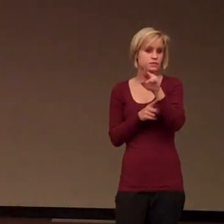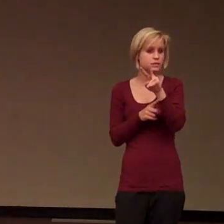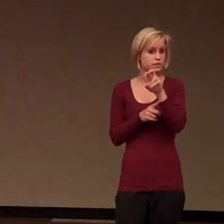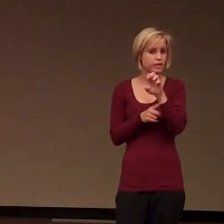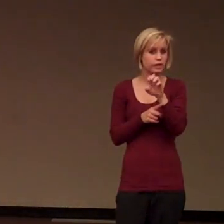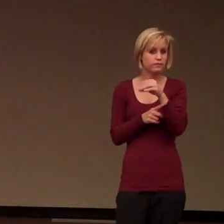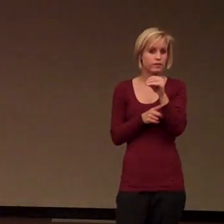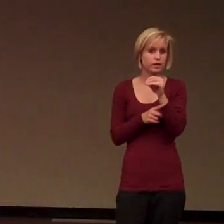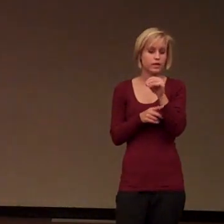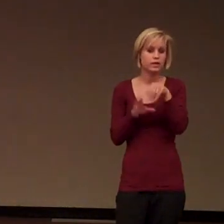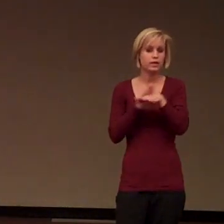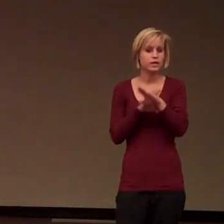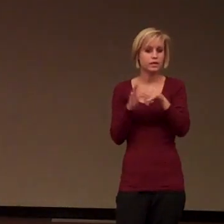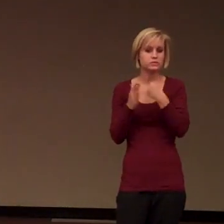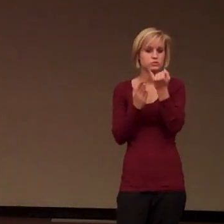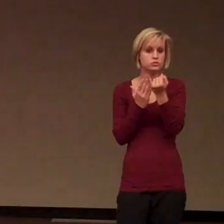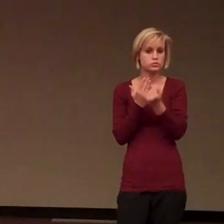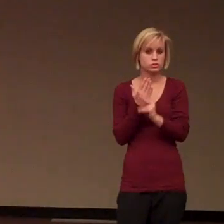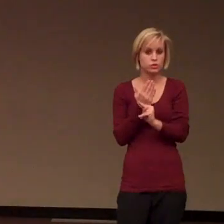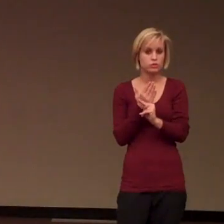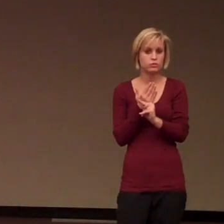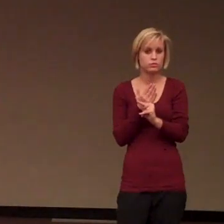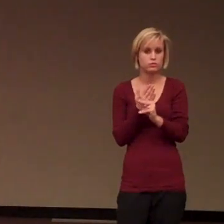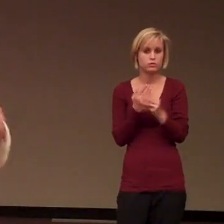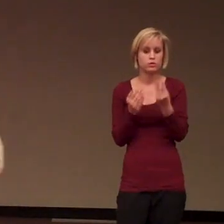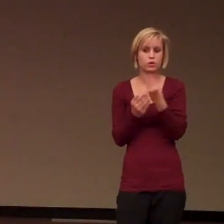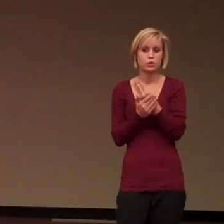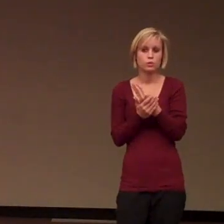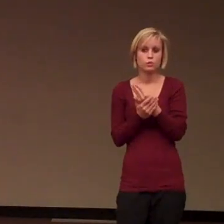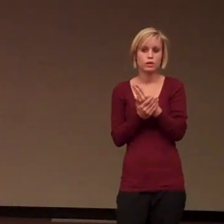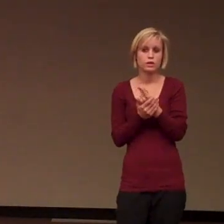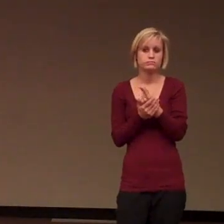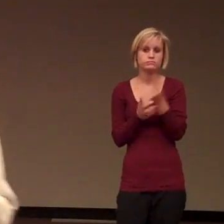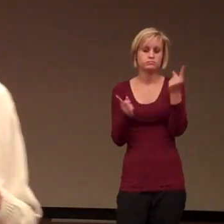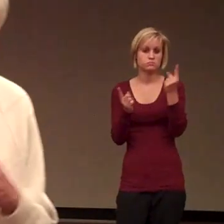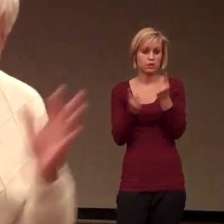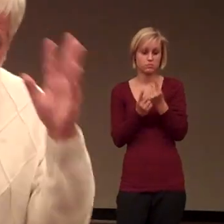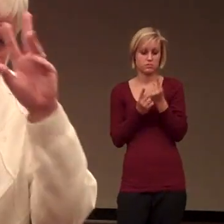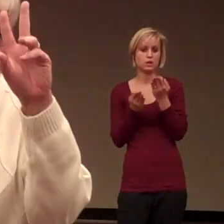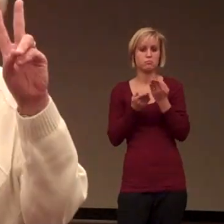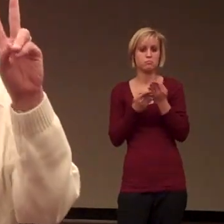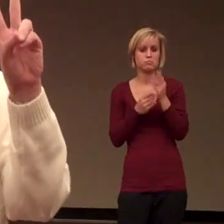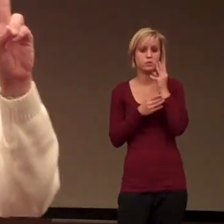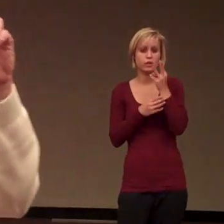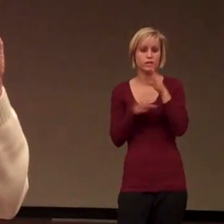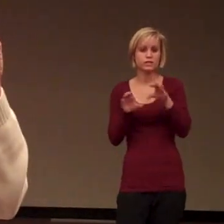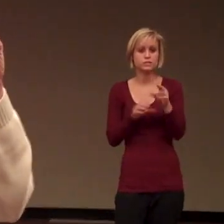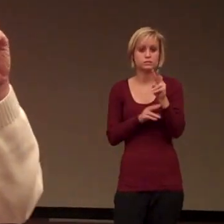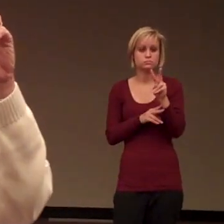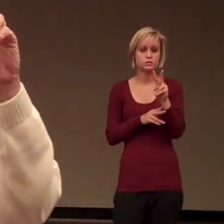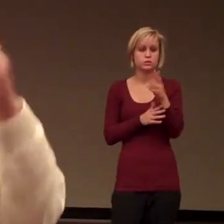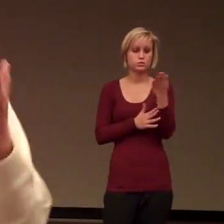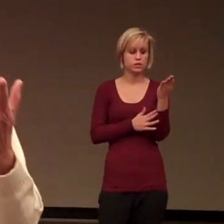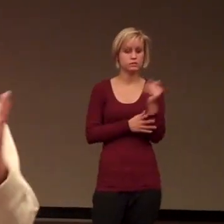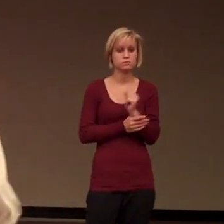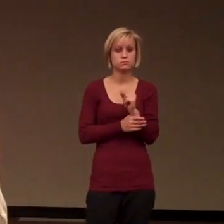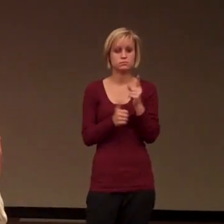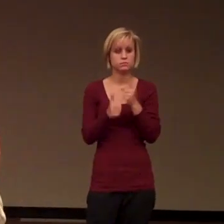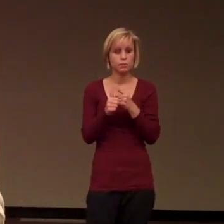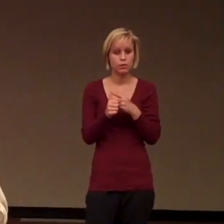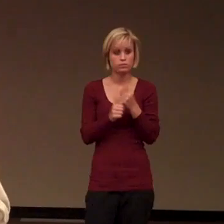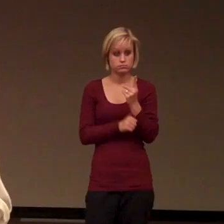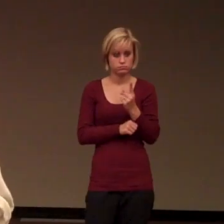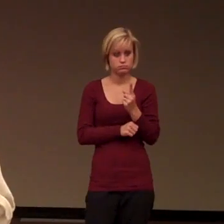And in June of that same year, we reconvened here in Wheeling, and we did two things. Number